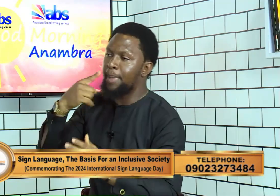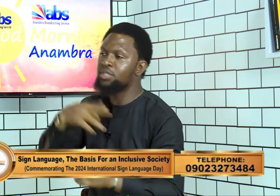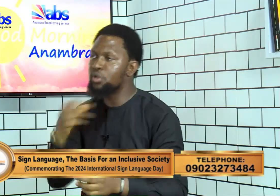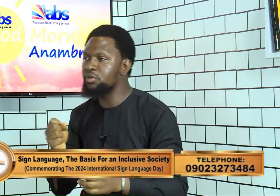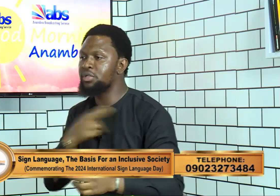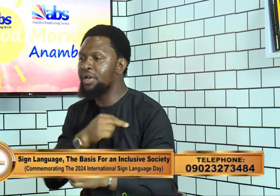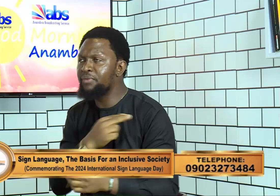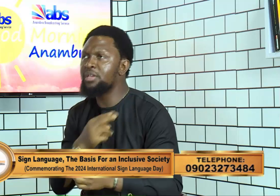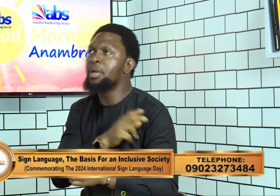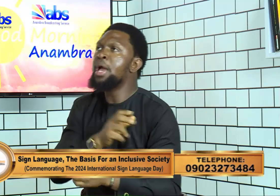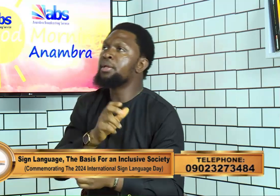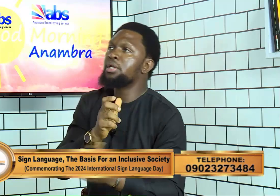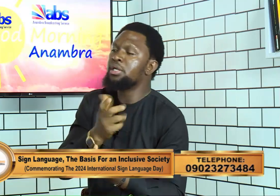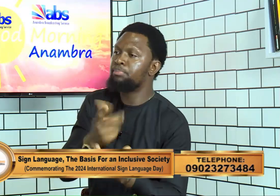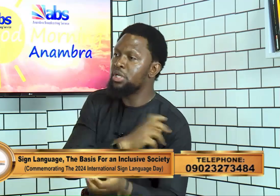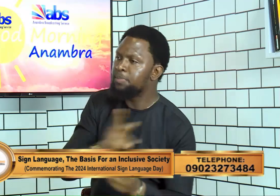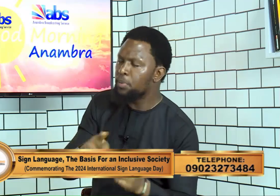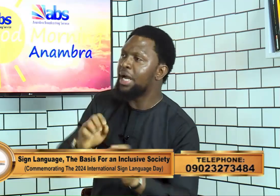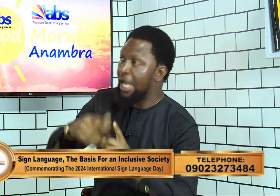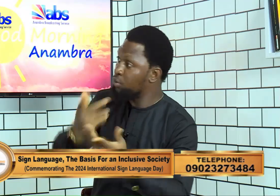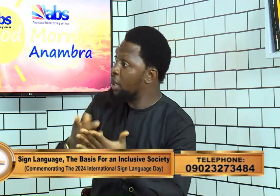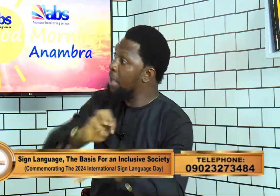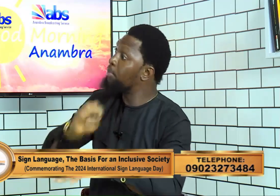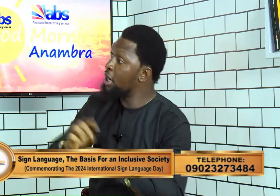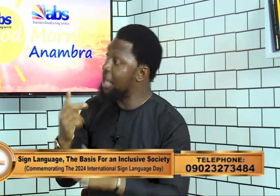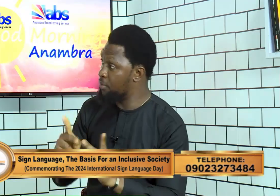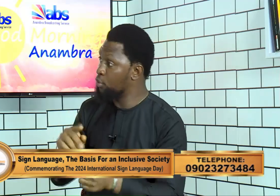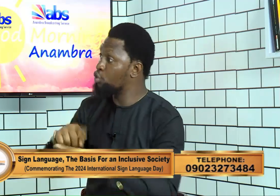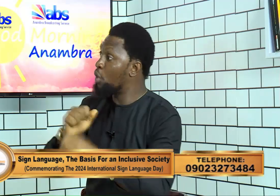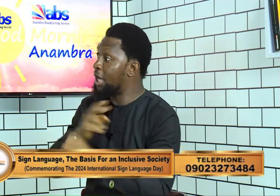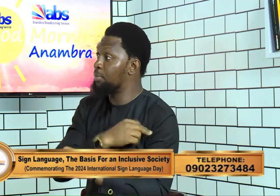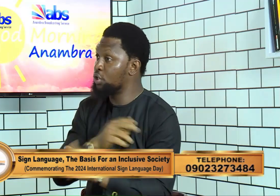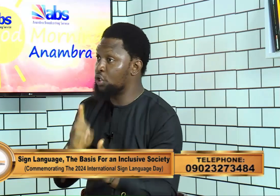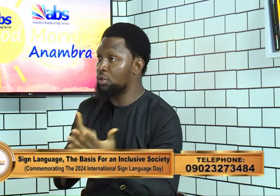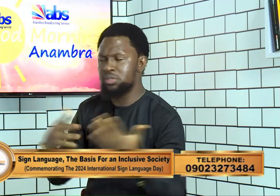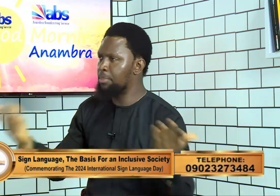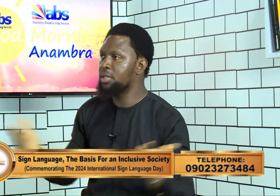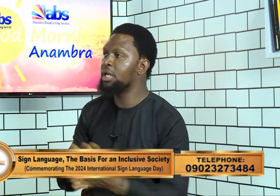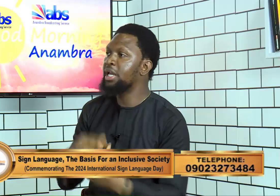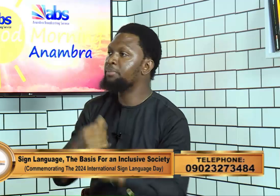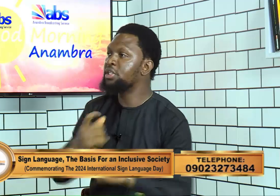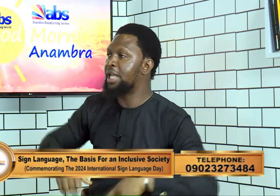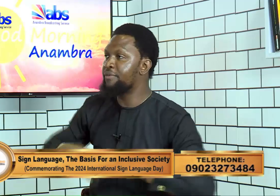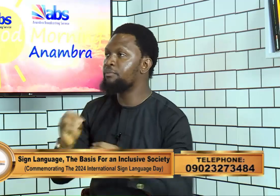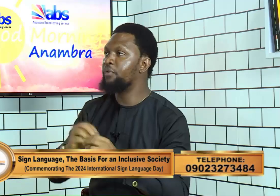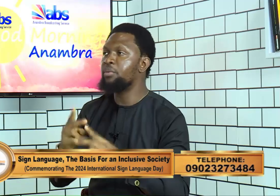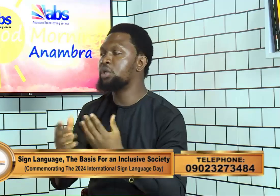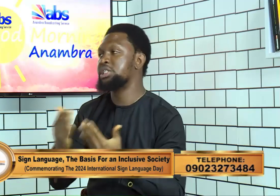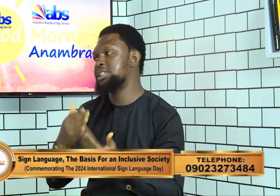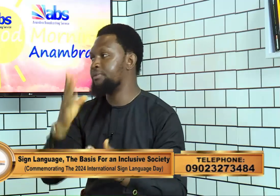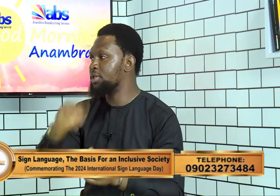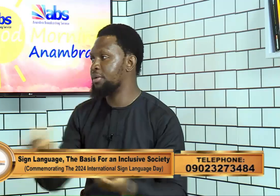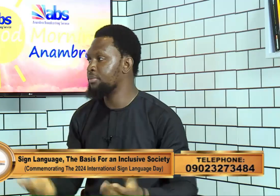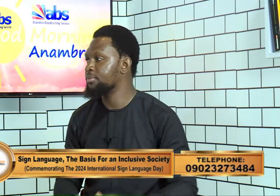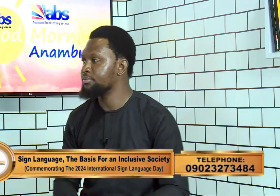the pastors, the reverend, the police people can as well employ deaf people to work at the police stations, it makes life very much